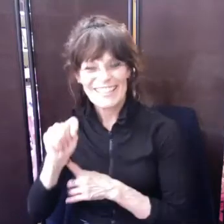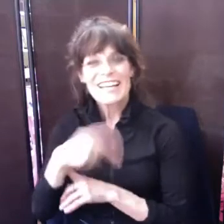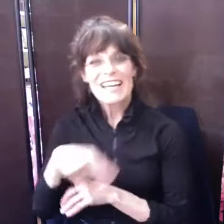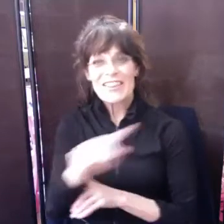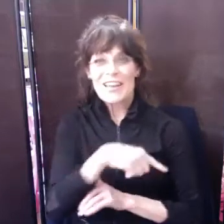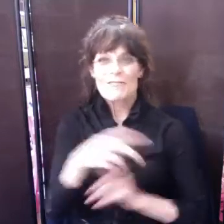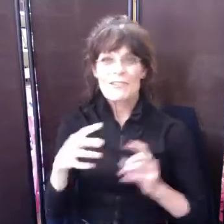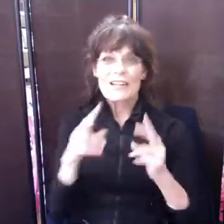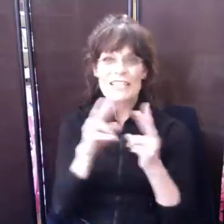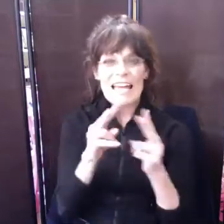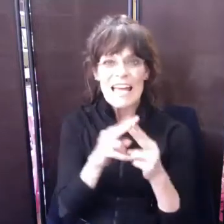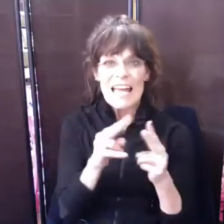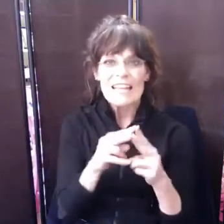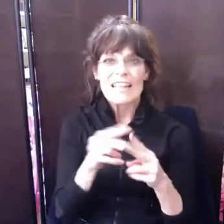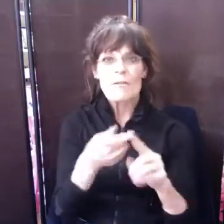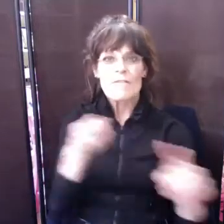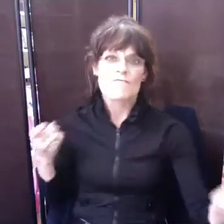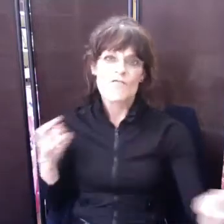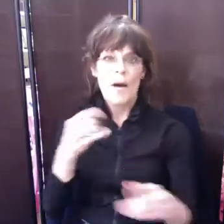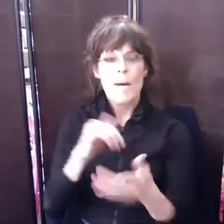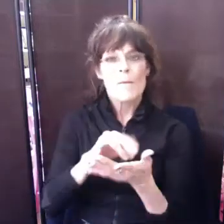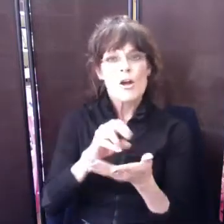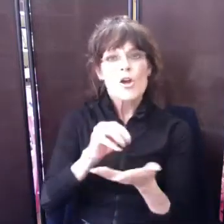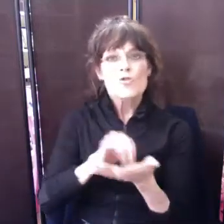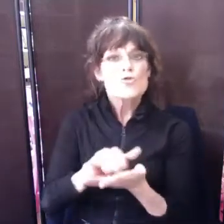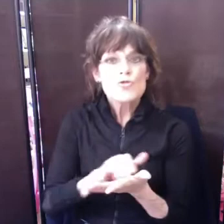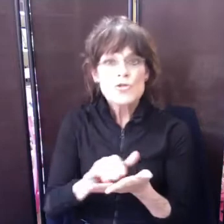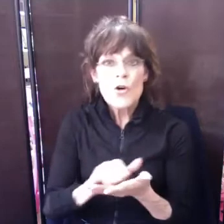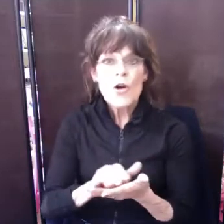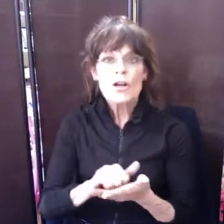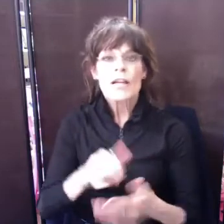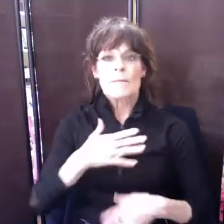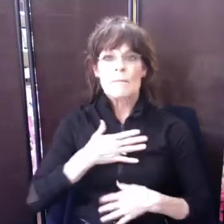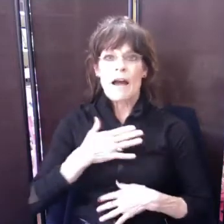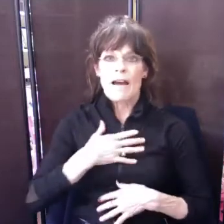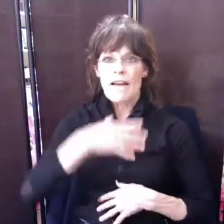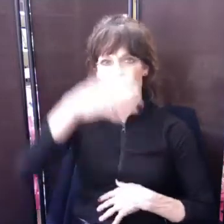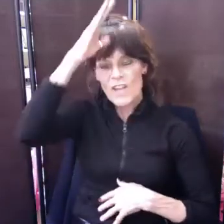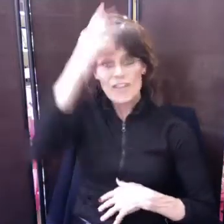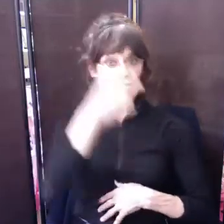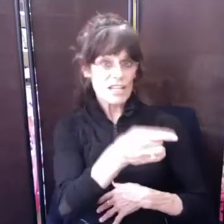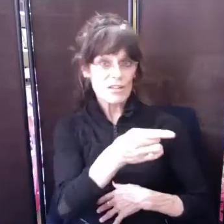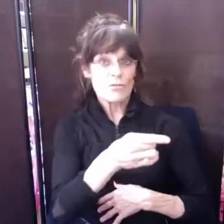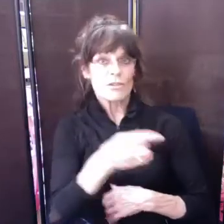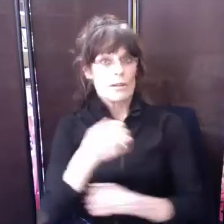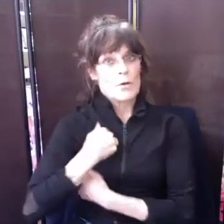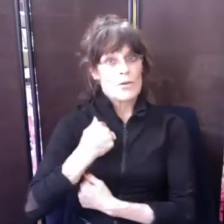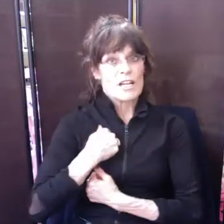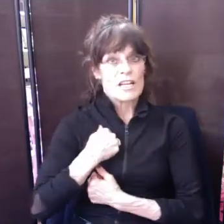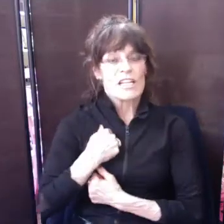Bronx in New York, and my father was a Marine, and he served in Guadalcanal in the South Pacific.